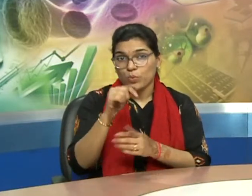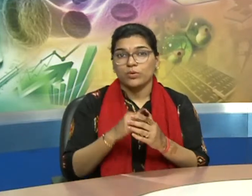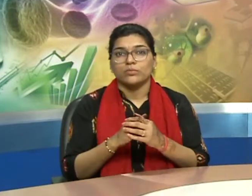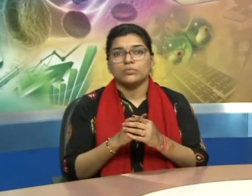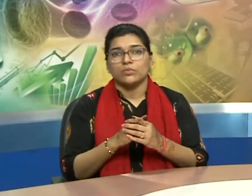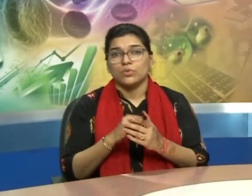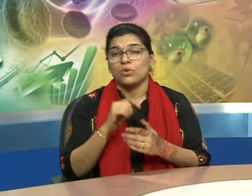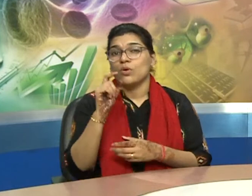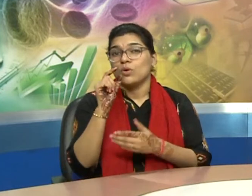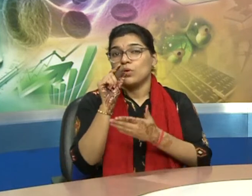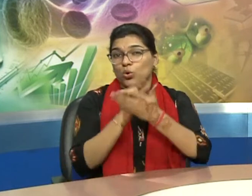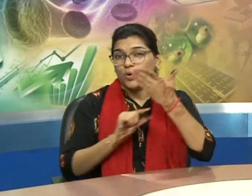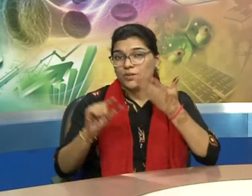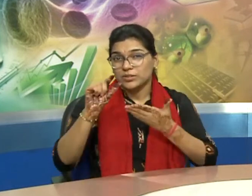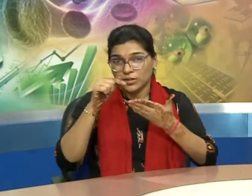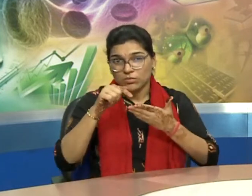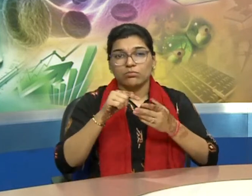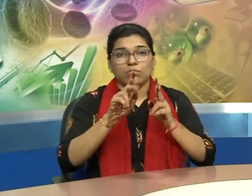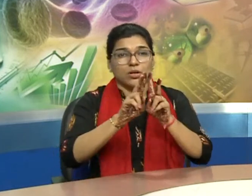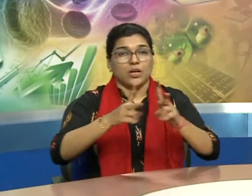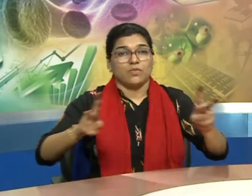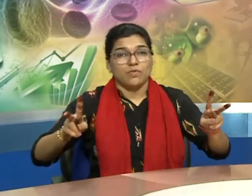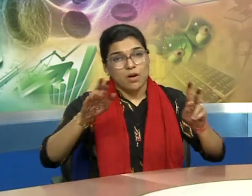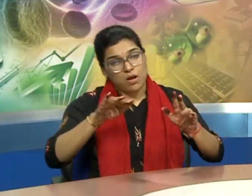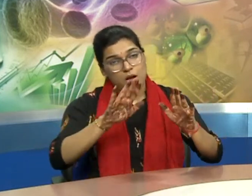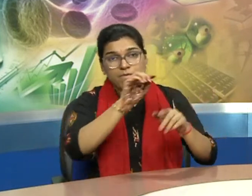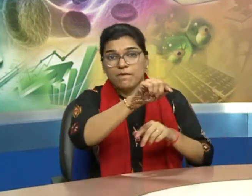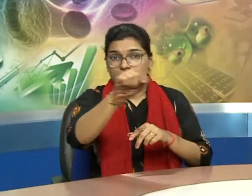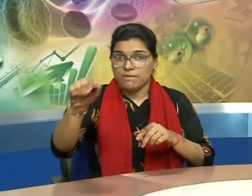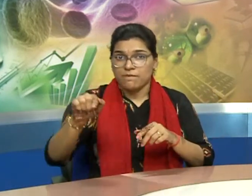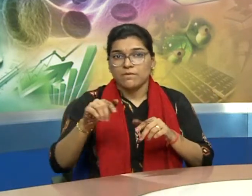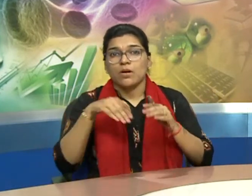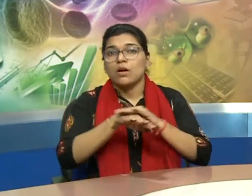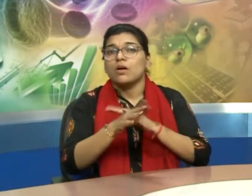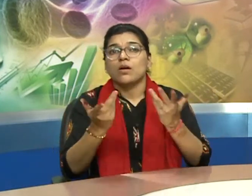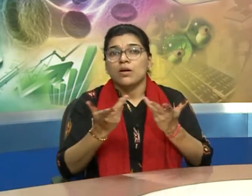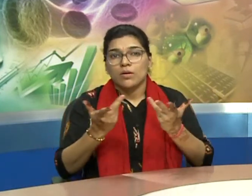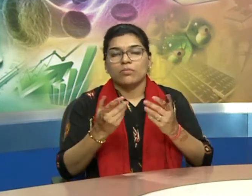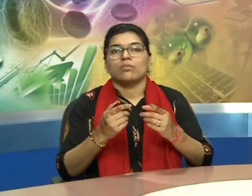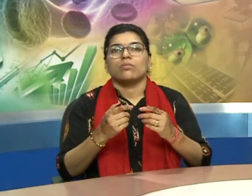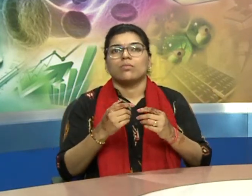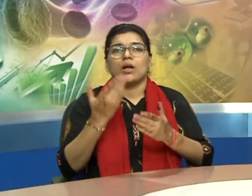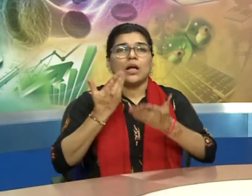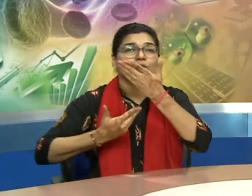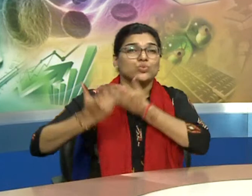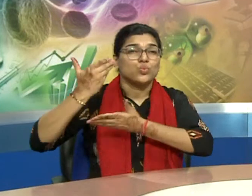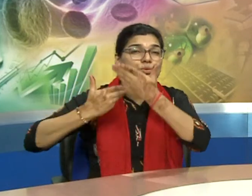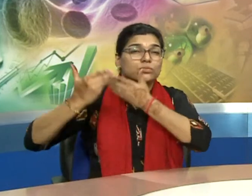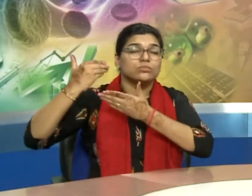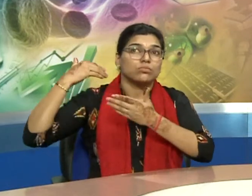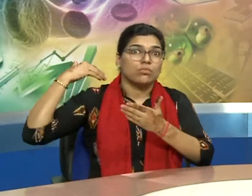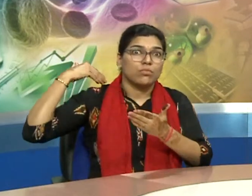The seventh point explains that there are different types of universities, such as